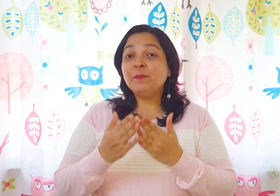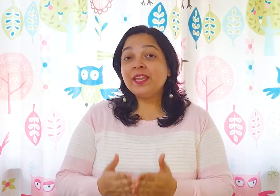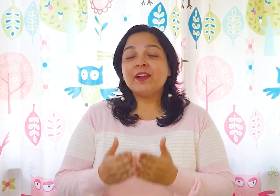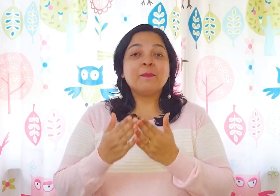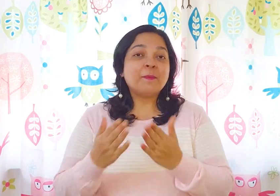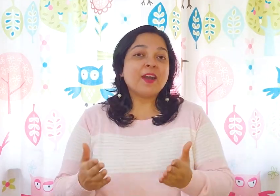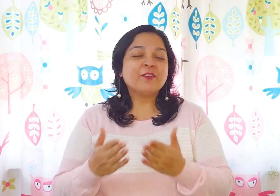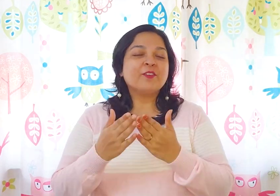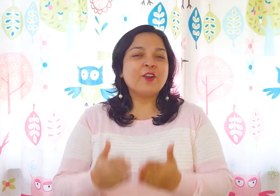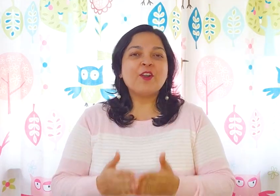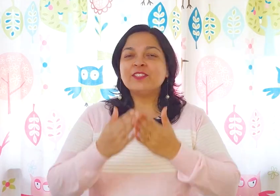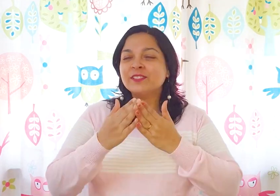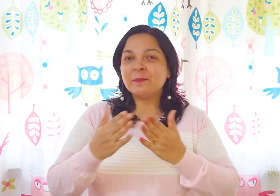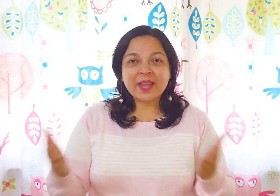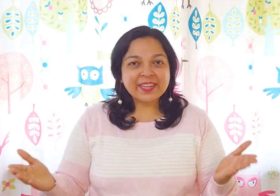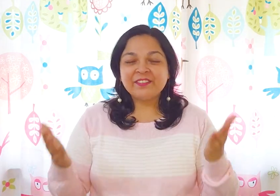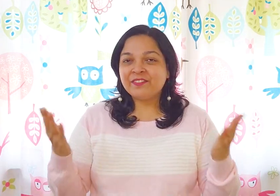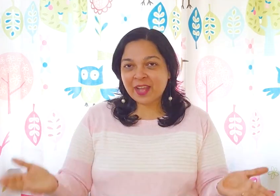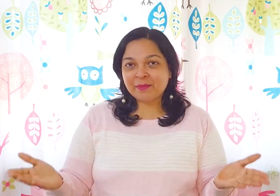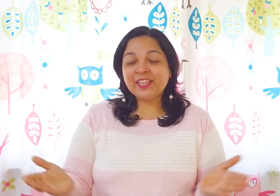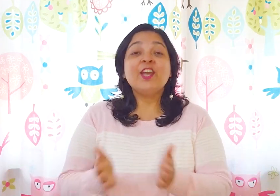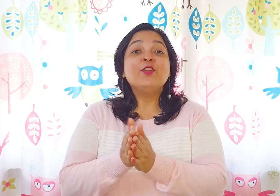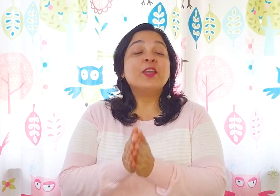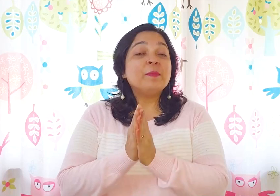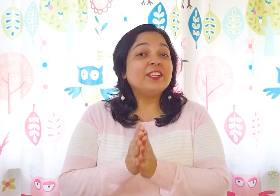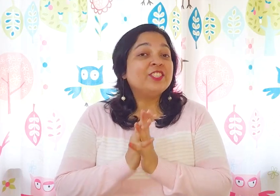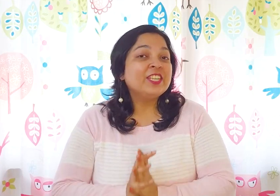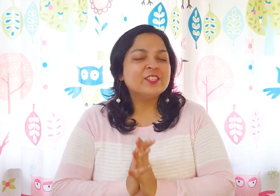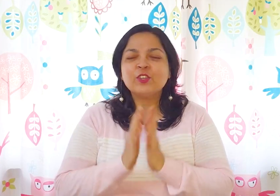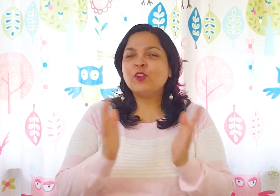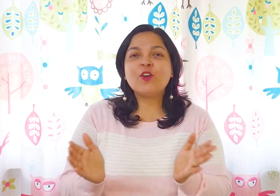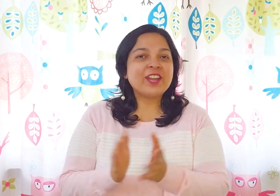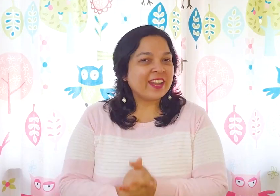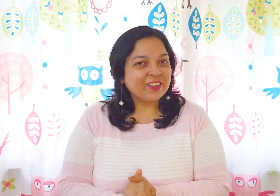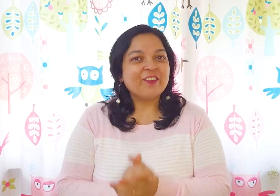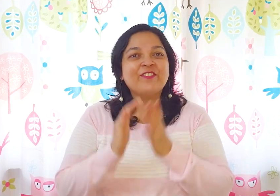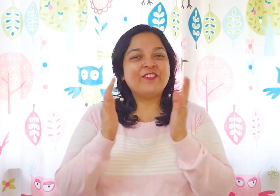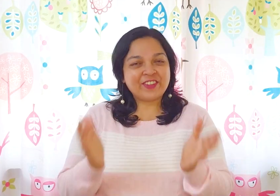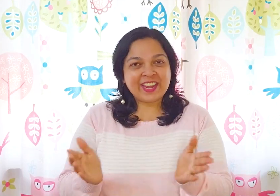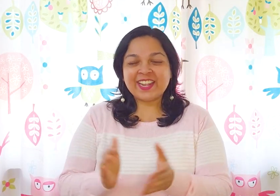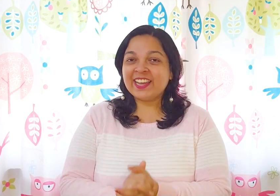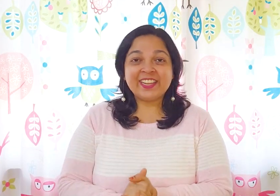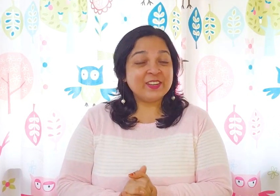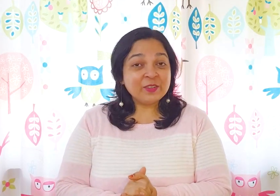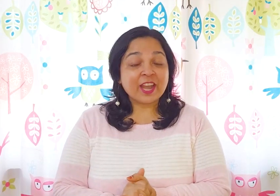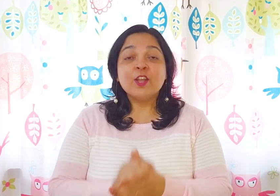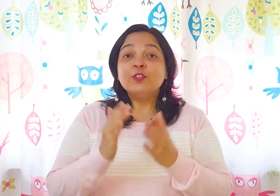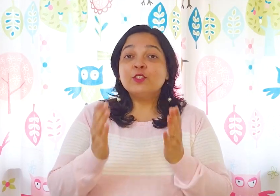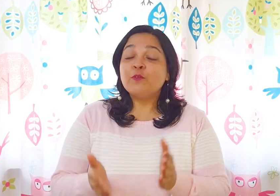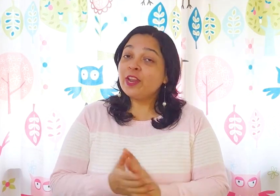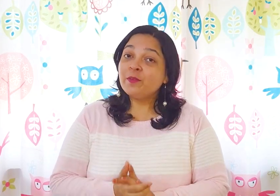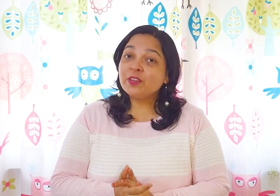and be a part of God's mighty family. You can make Jesus your Lord and your friend.